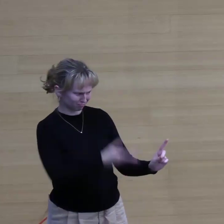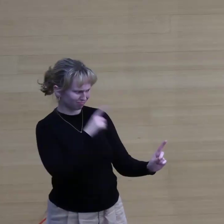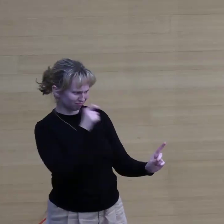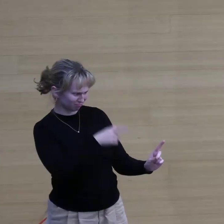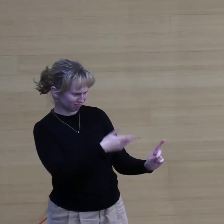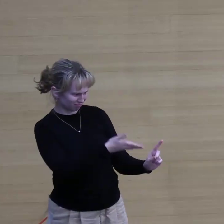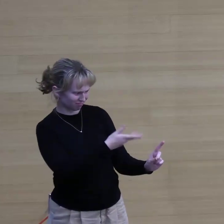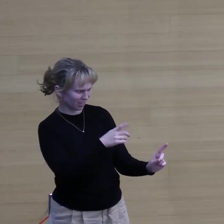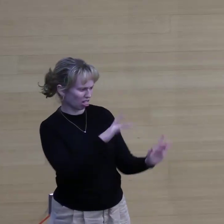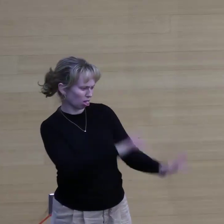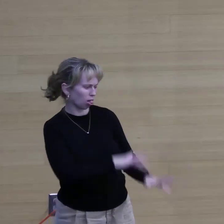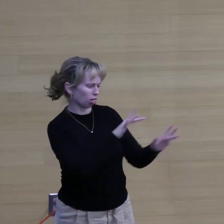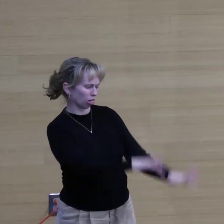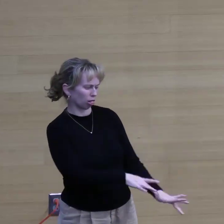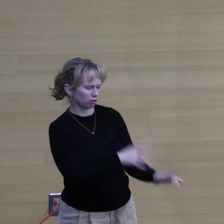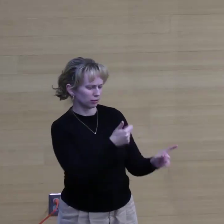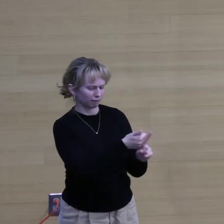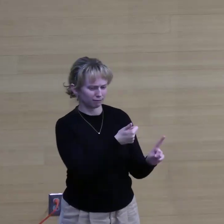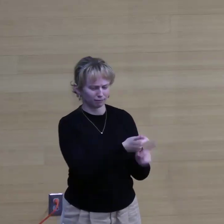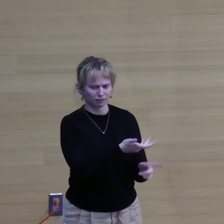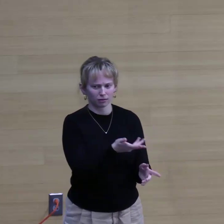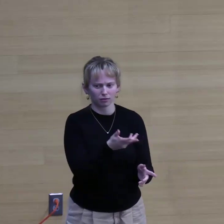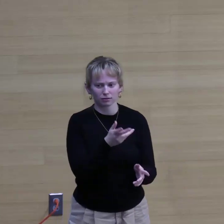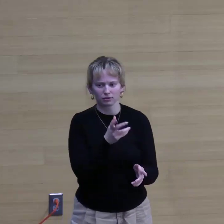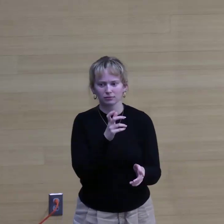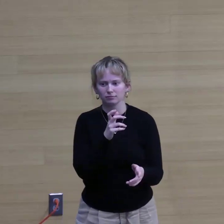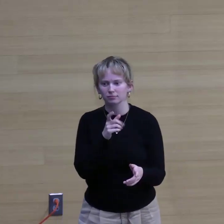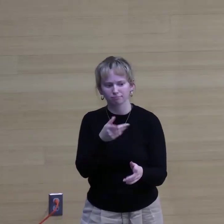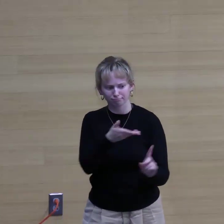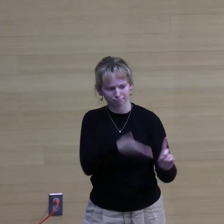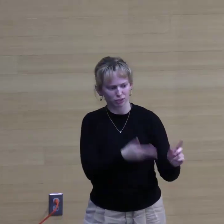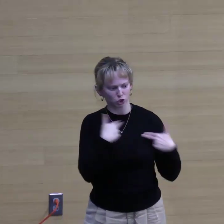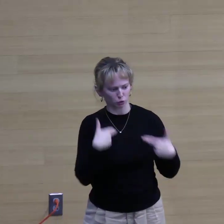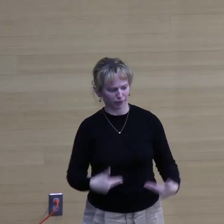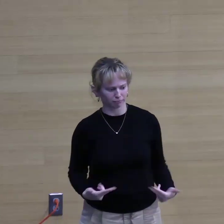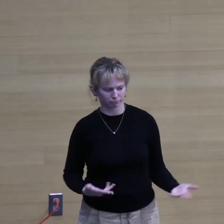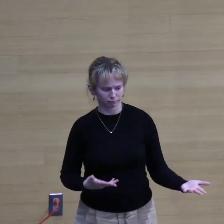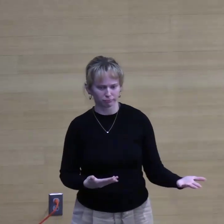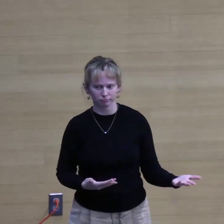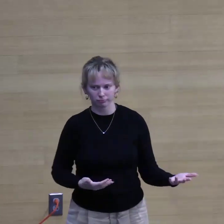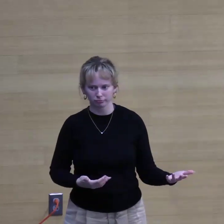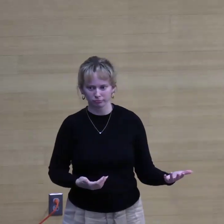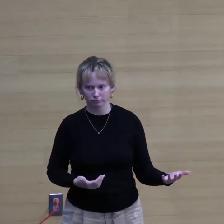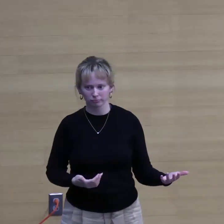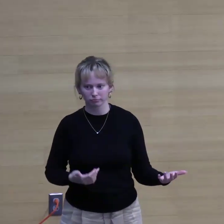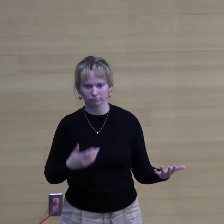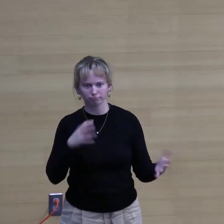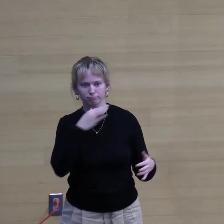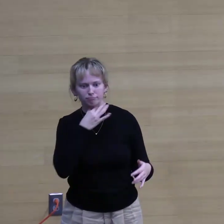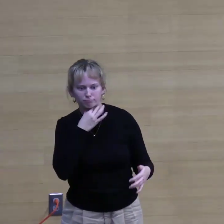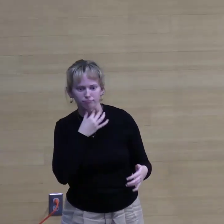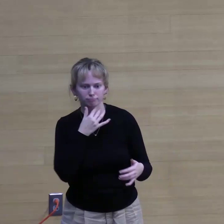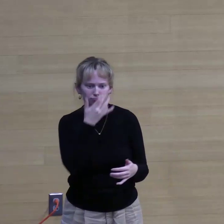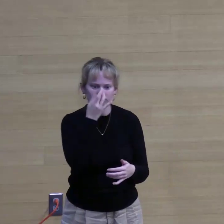don't feel sorry for yourself? So that is not right. They are human beings. They are disabled, but in